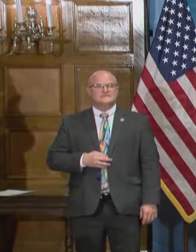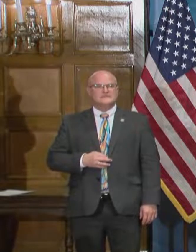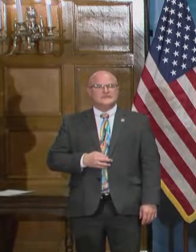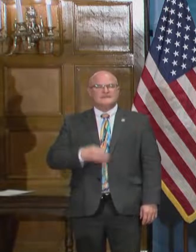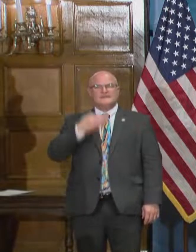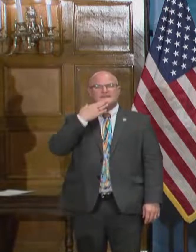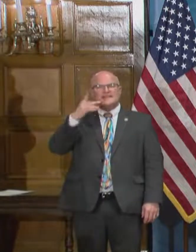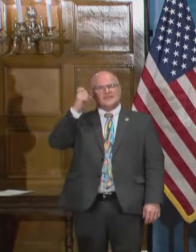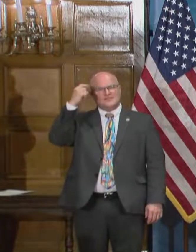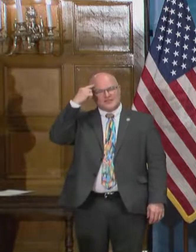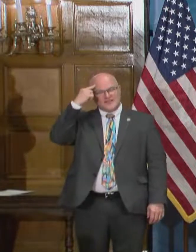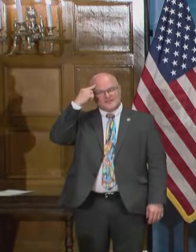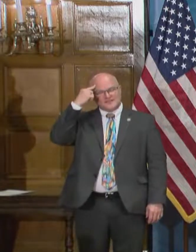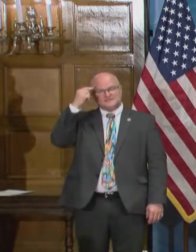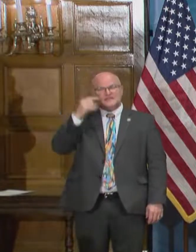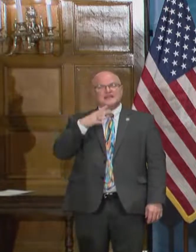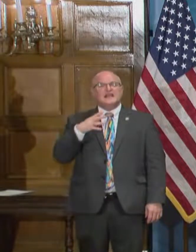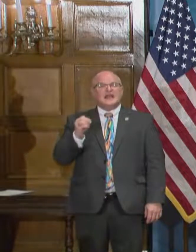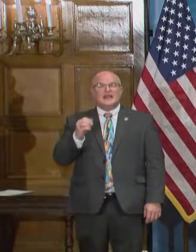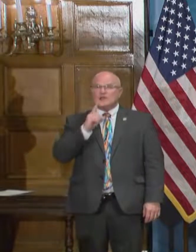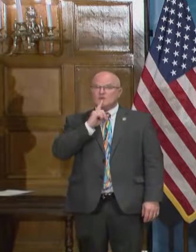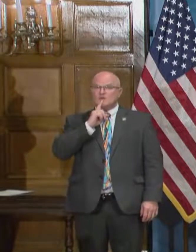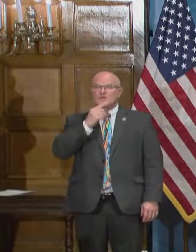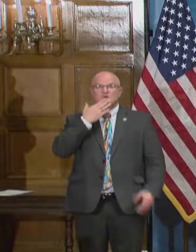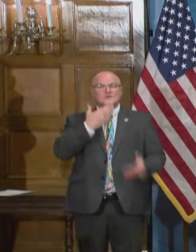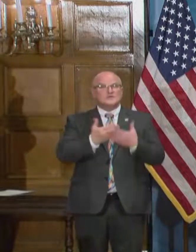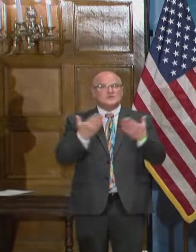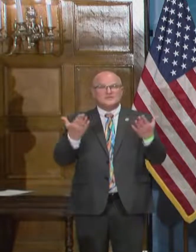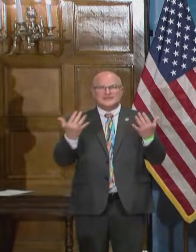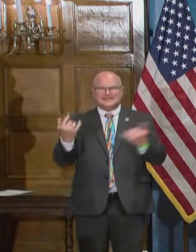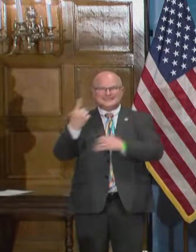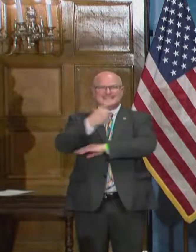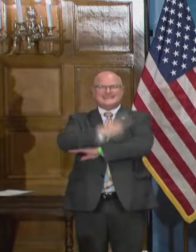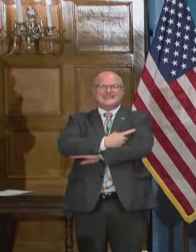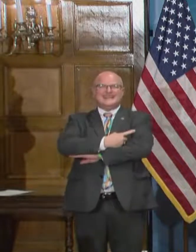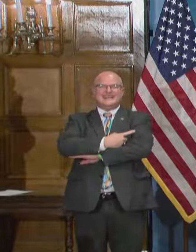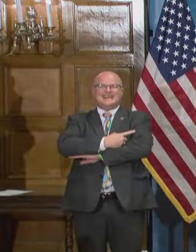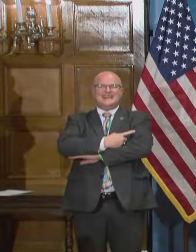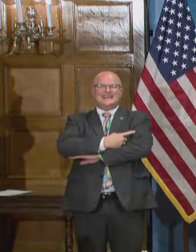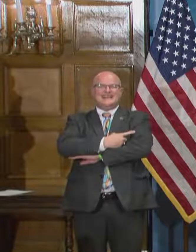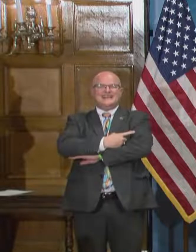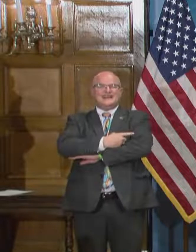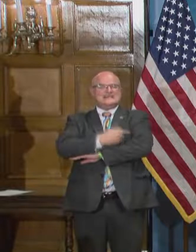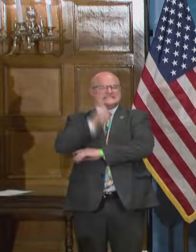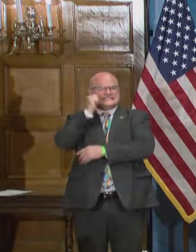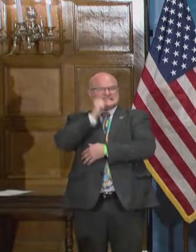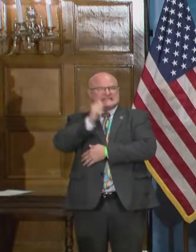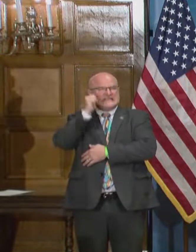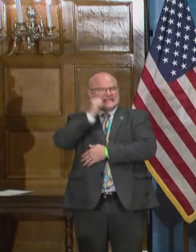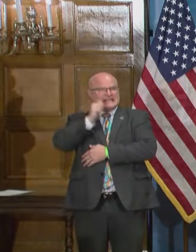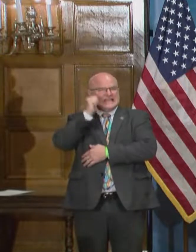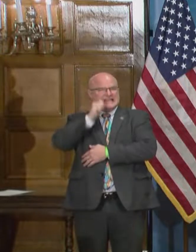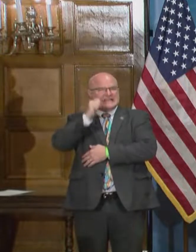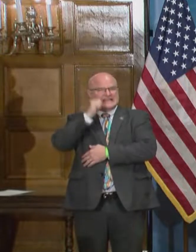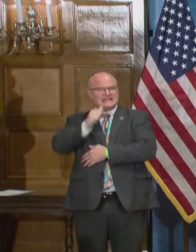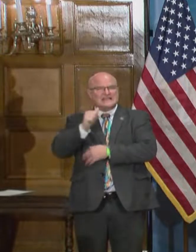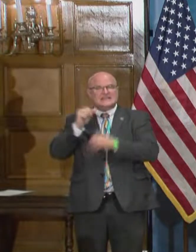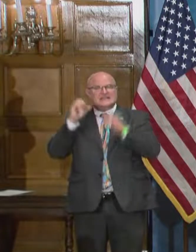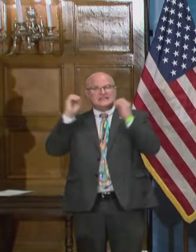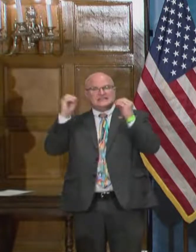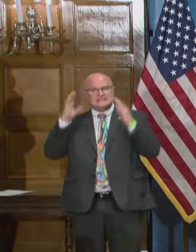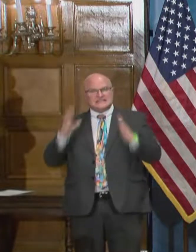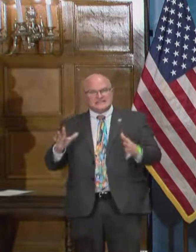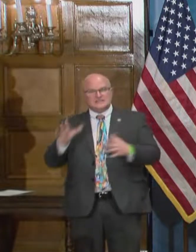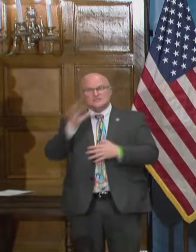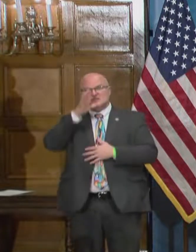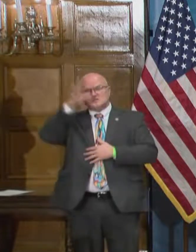Thank you, Governor, and it really is good to be here today. Almost daily, I receive communication from educators and